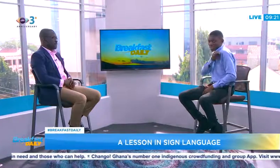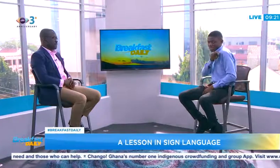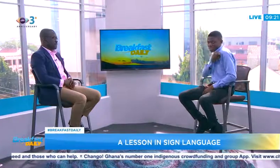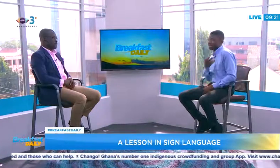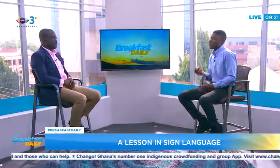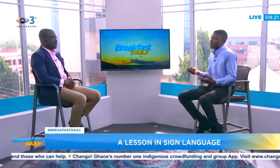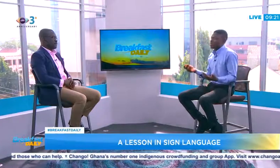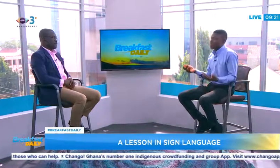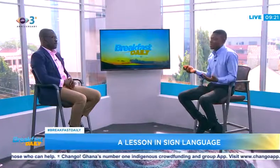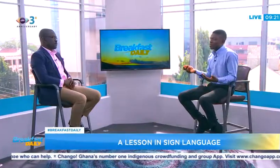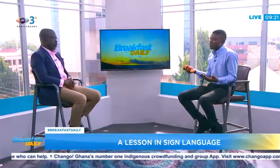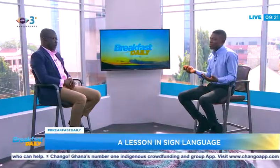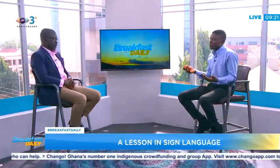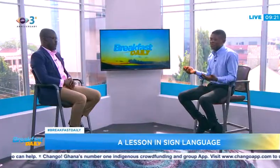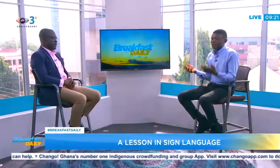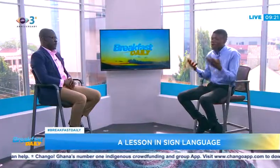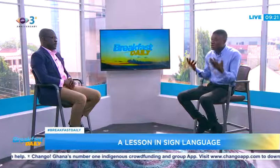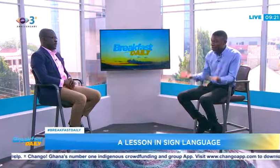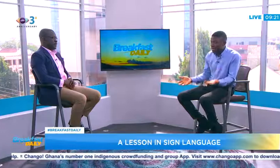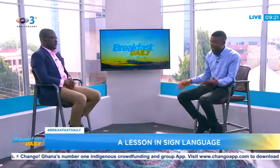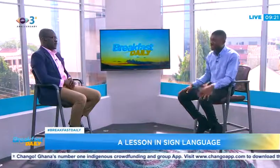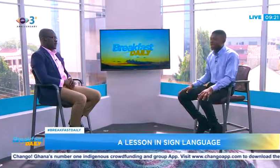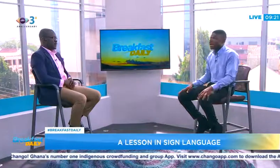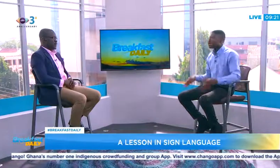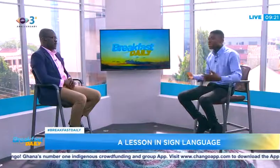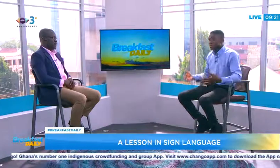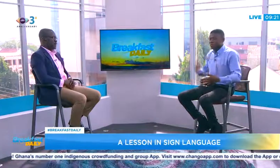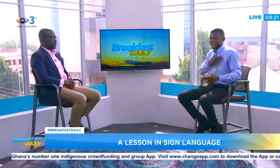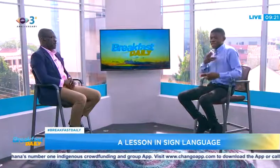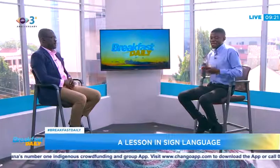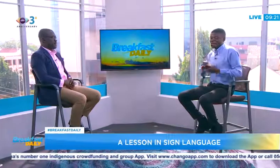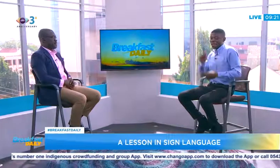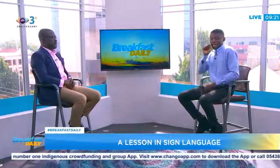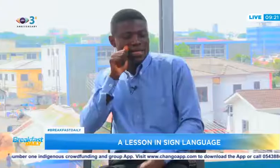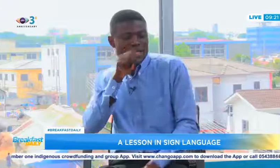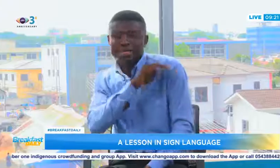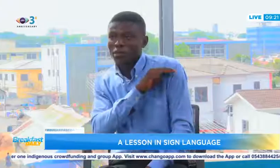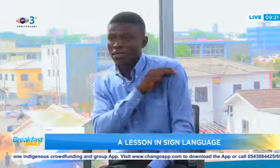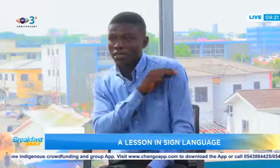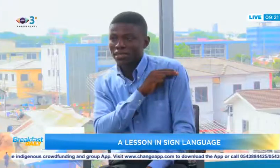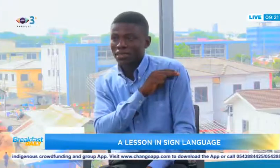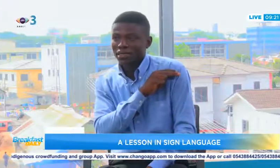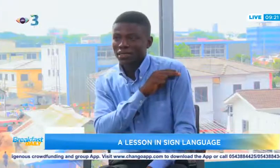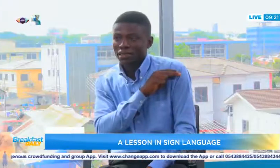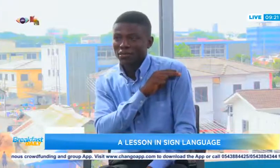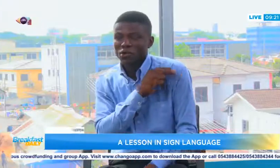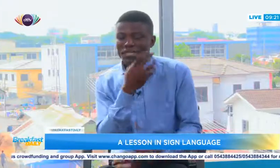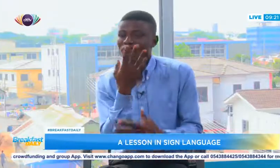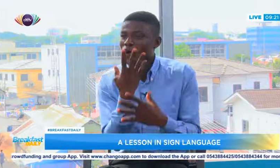Nyamekye. Okay. But when I'm signing, I'll just sign my name, Atta Nyamekye, because I've